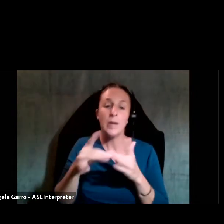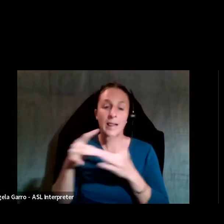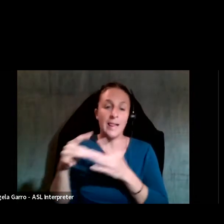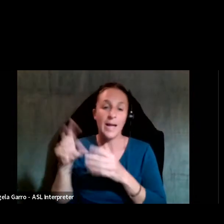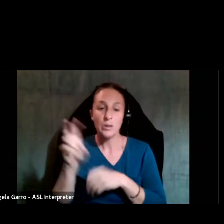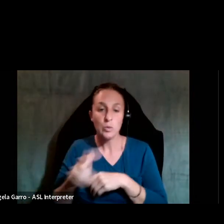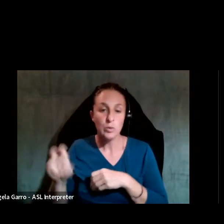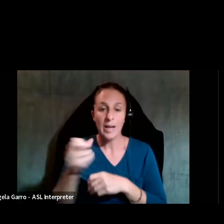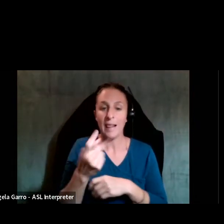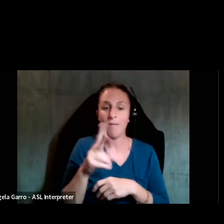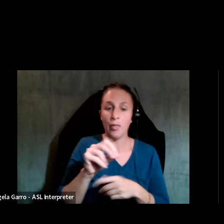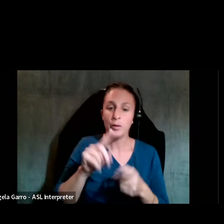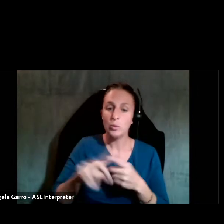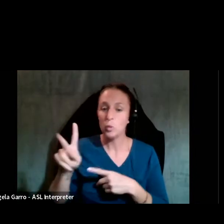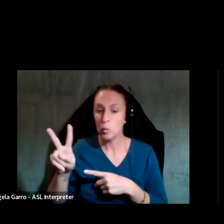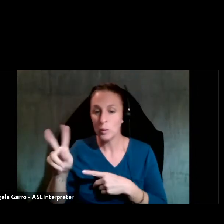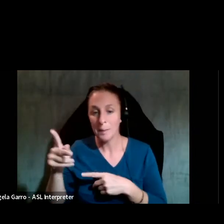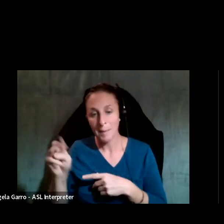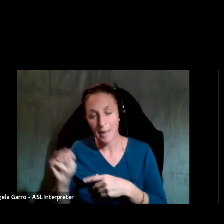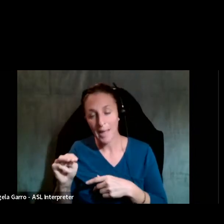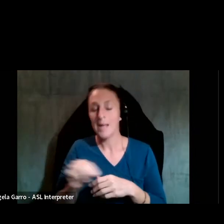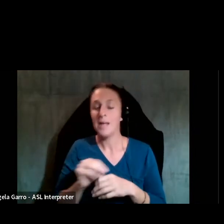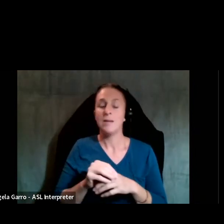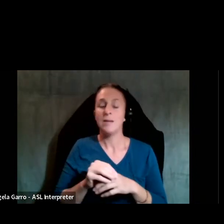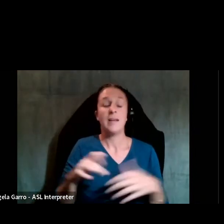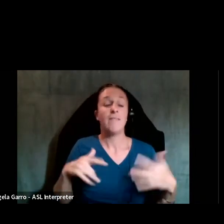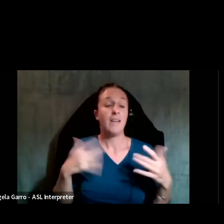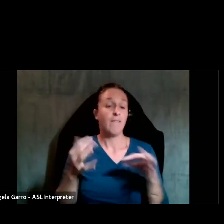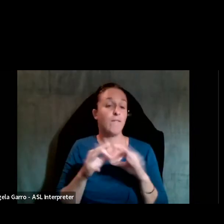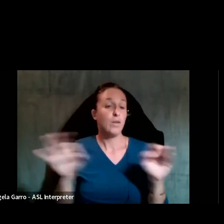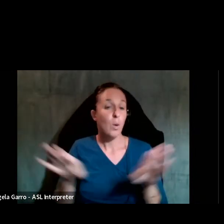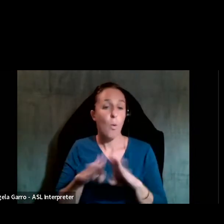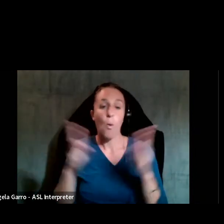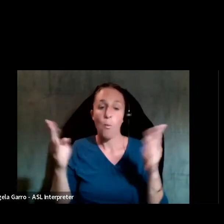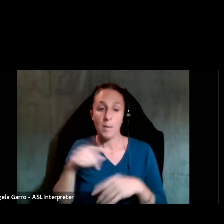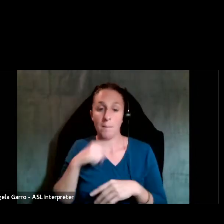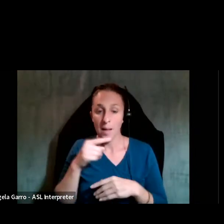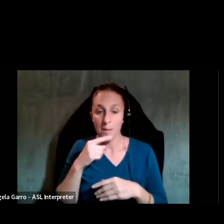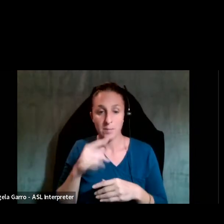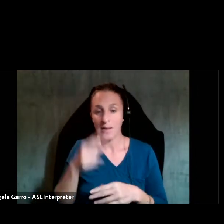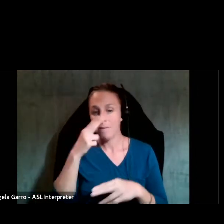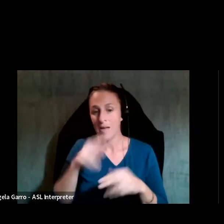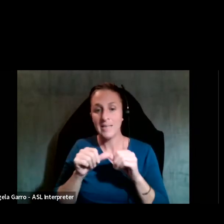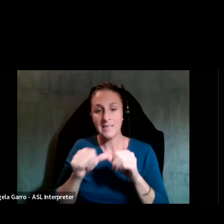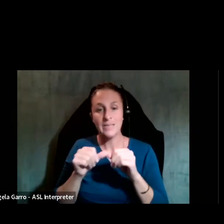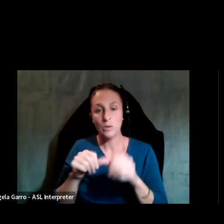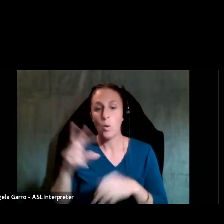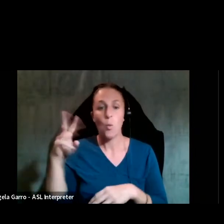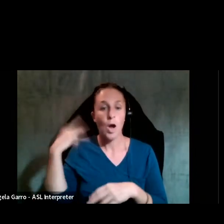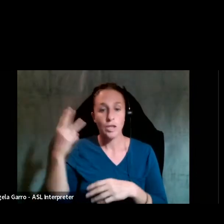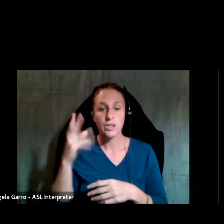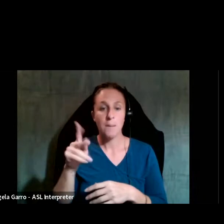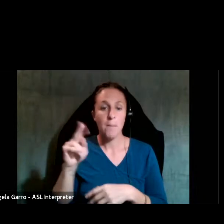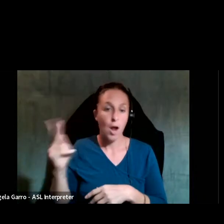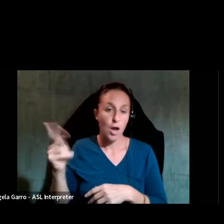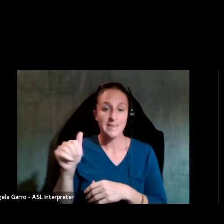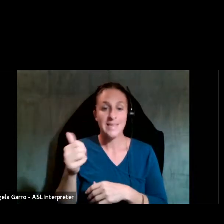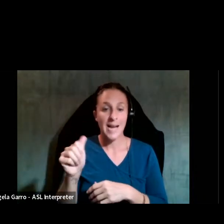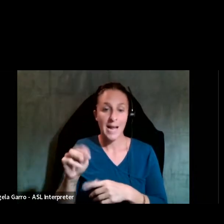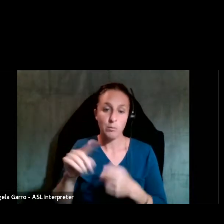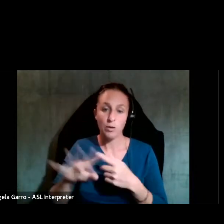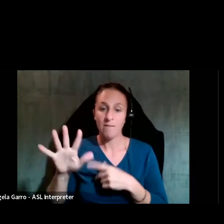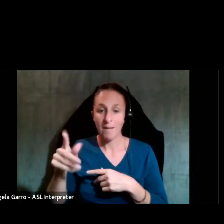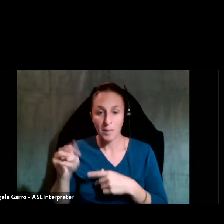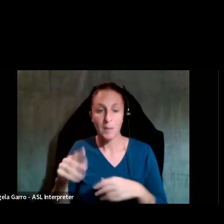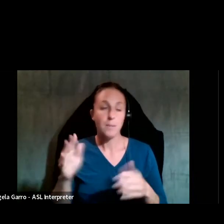p.m. The event is free and open to the public. The fun continues in Washington Park, 10 a.m. to 5 p.m. with music,